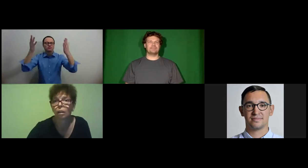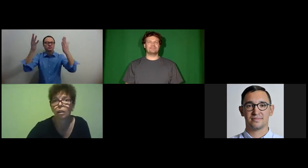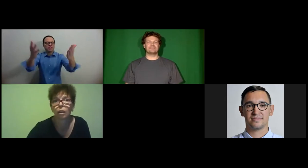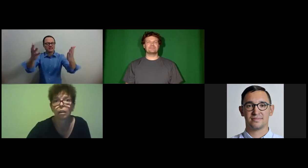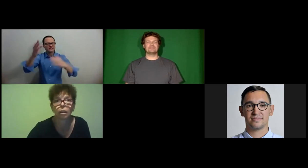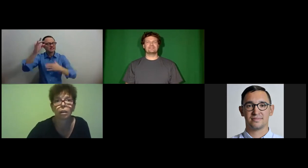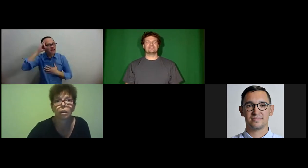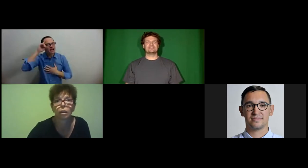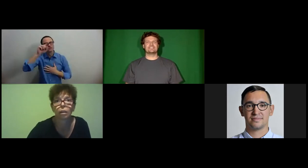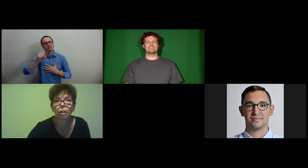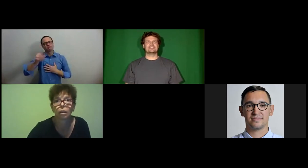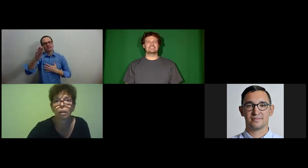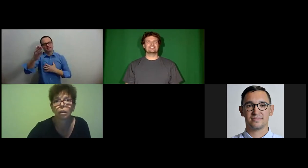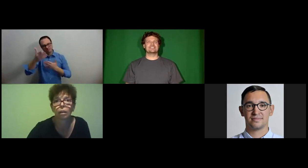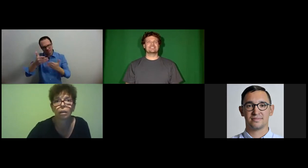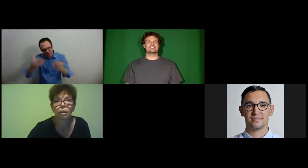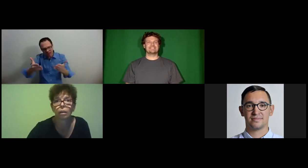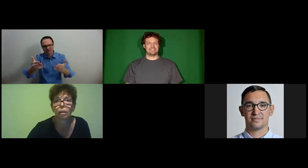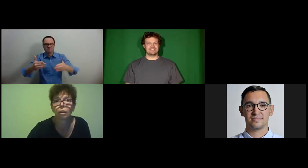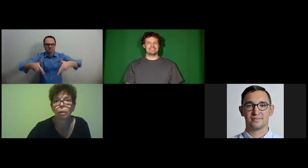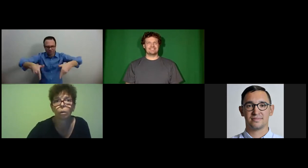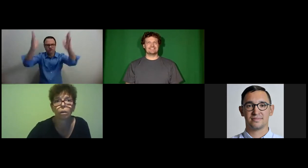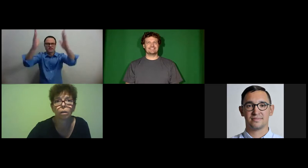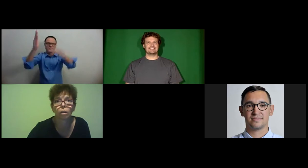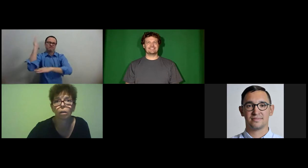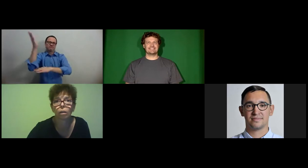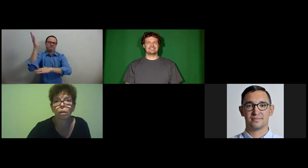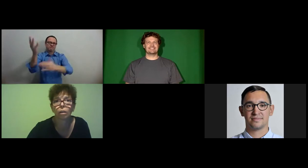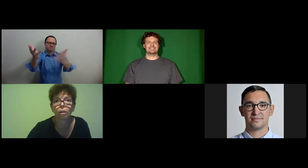Okay, it looks like all deaf interpreters are ready. Then, Miha,